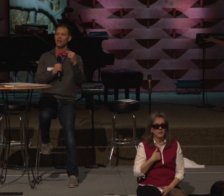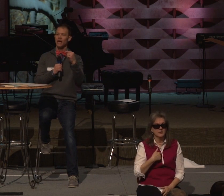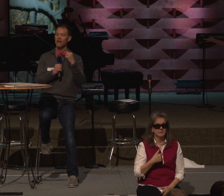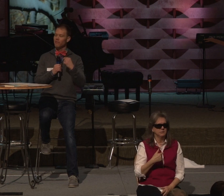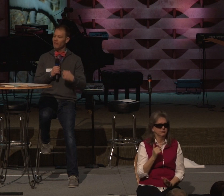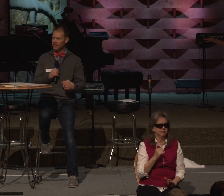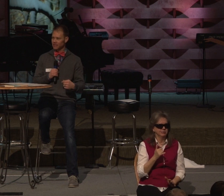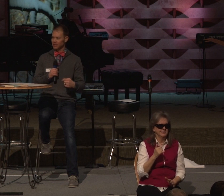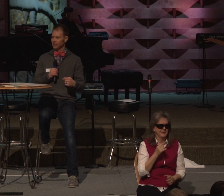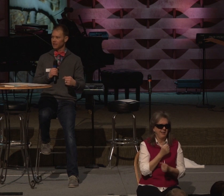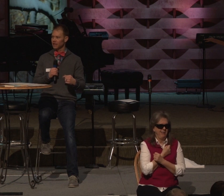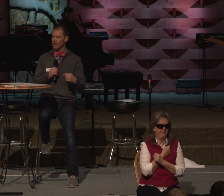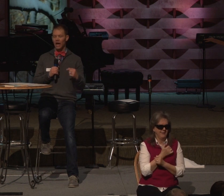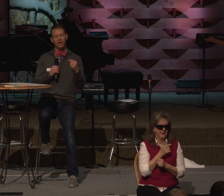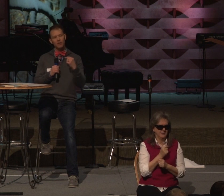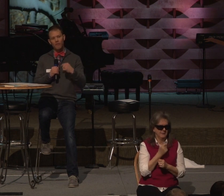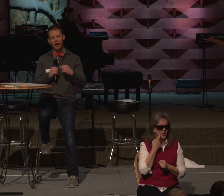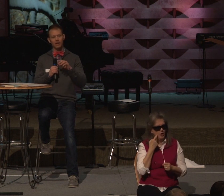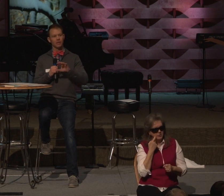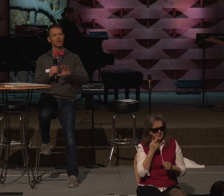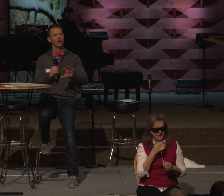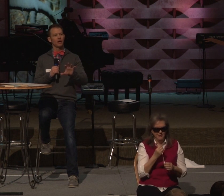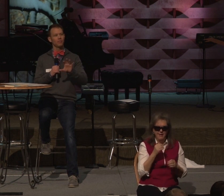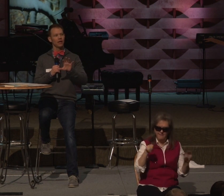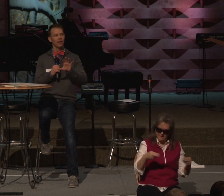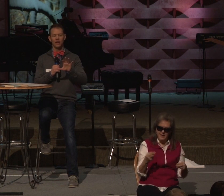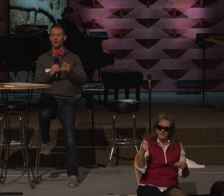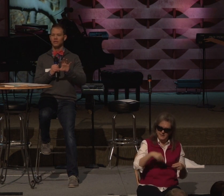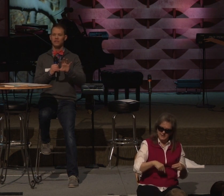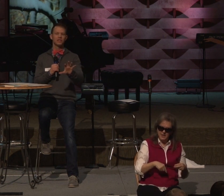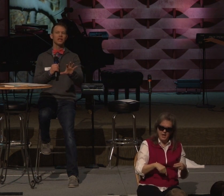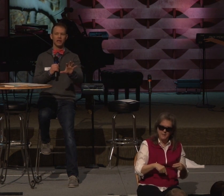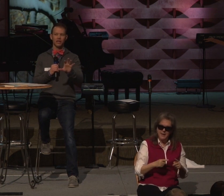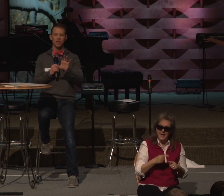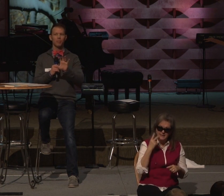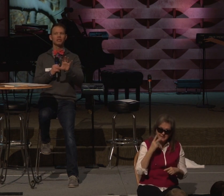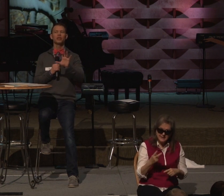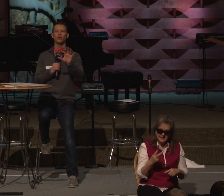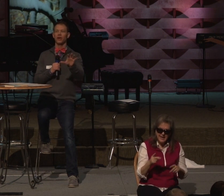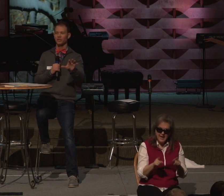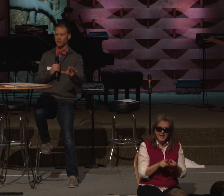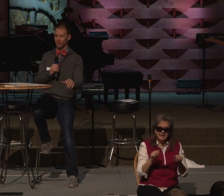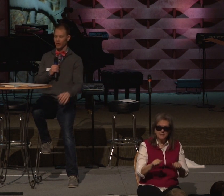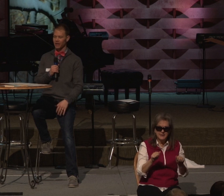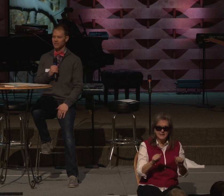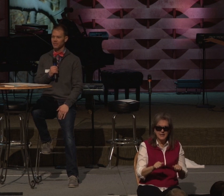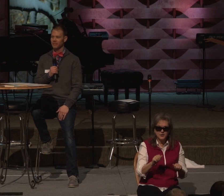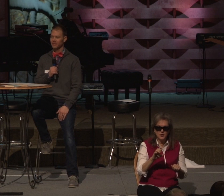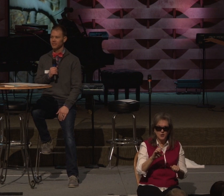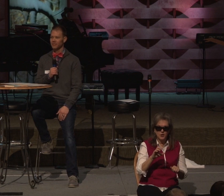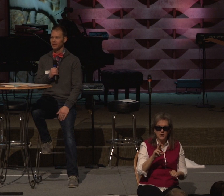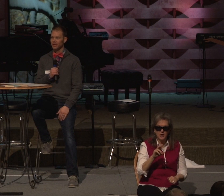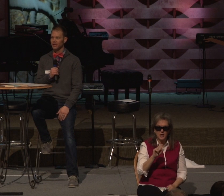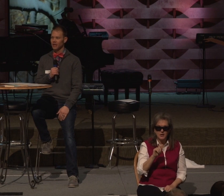they invested and invited me to come and see it as a potential customer, right?